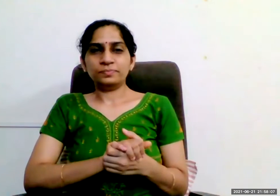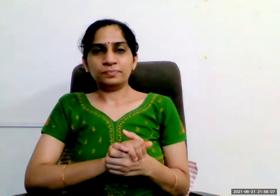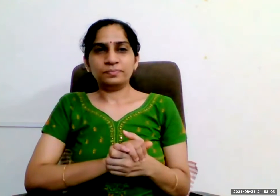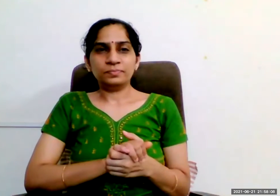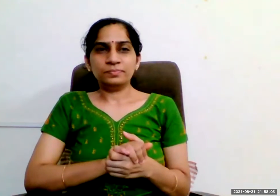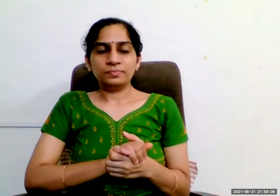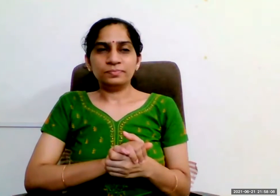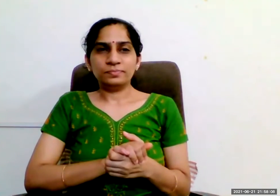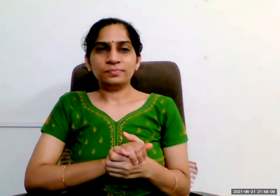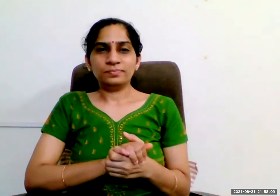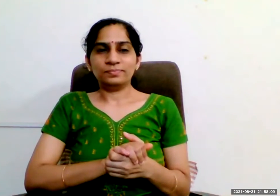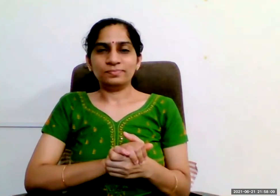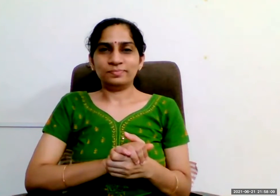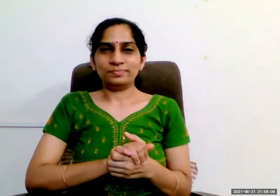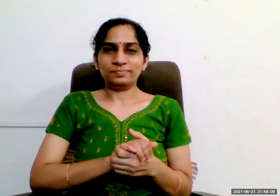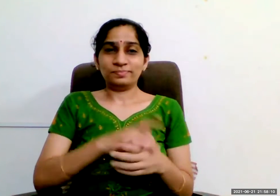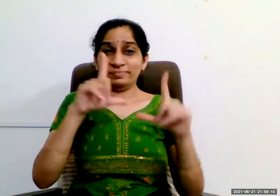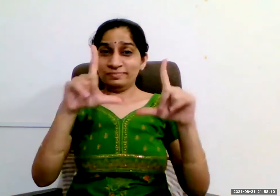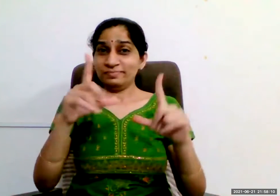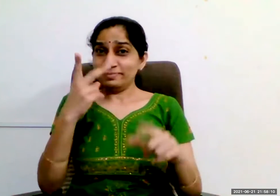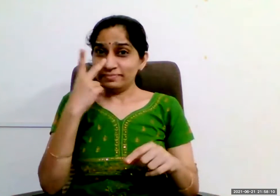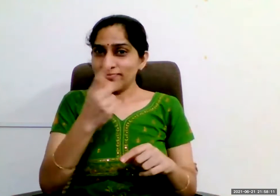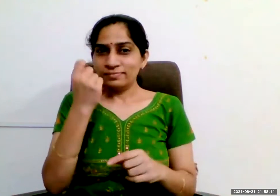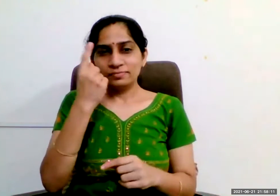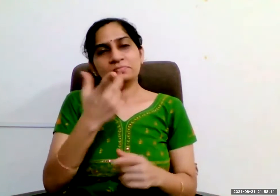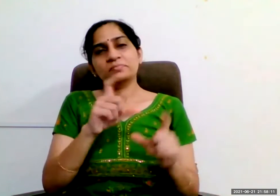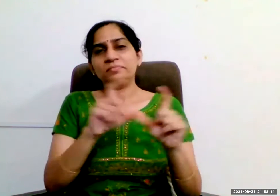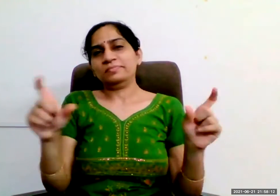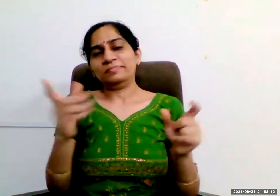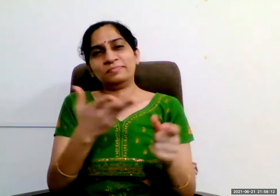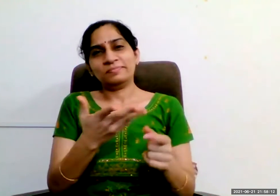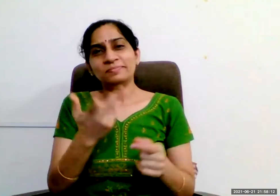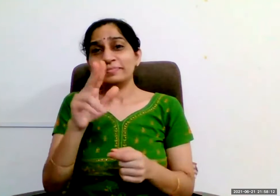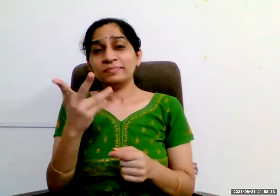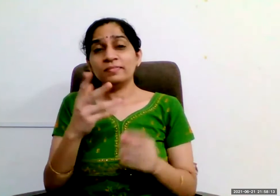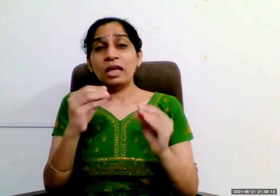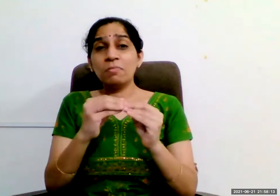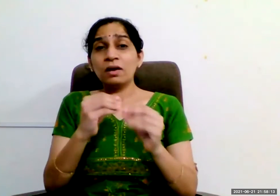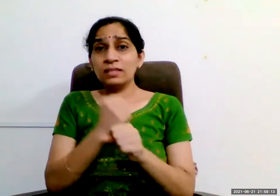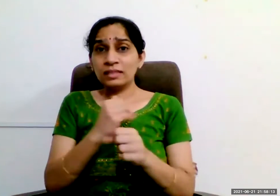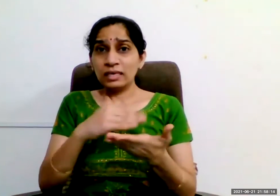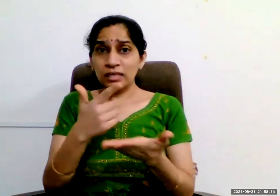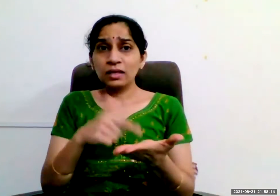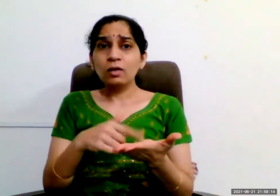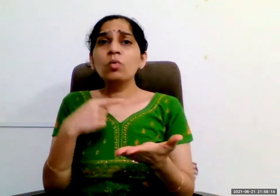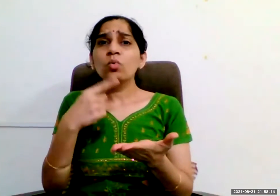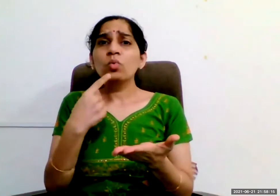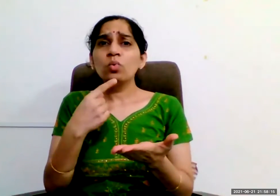So, as it is quite evident from the slide that Vedic literature or Bhagavad Gita is not meant for any other species, it is not meant